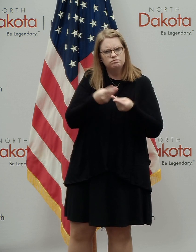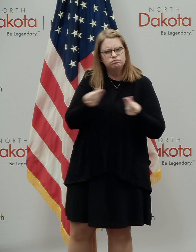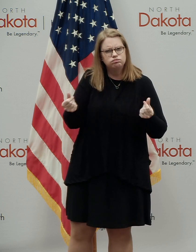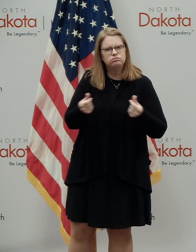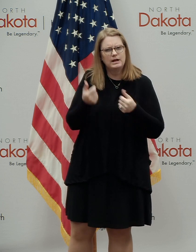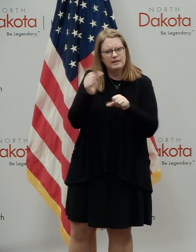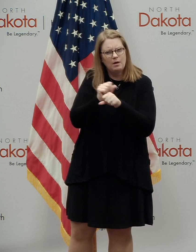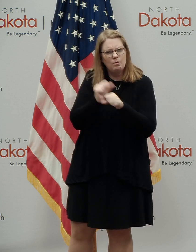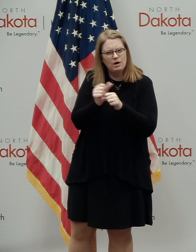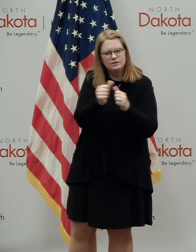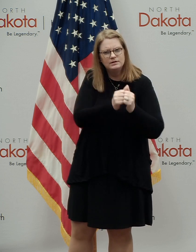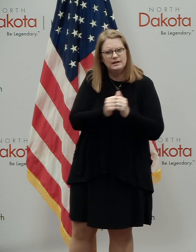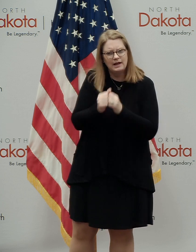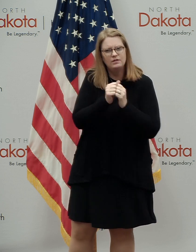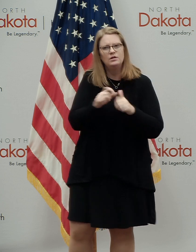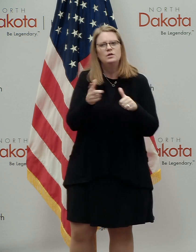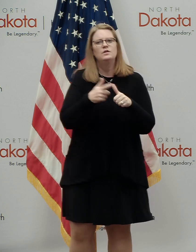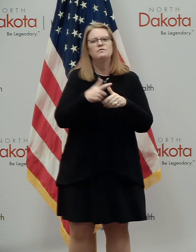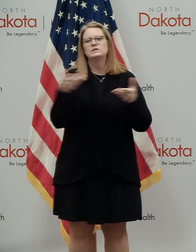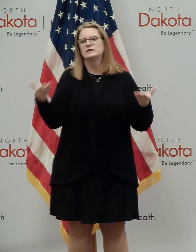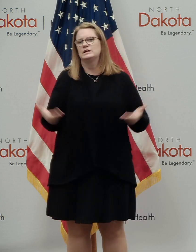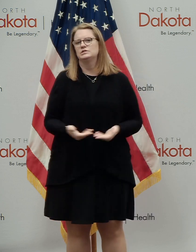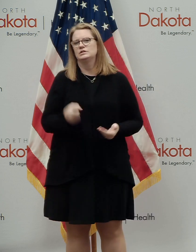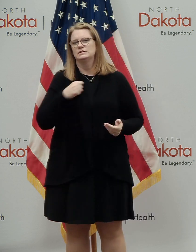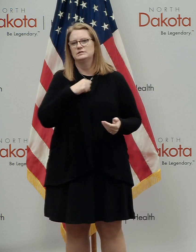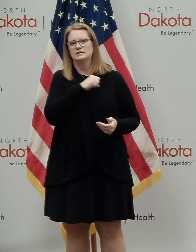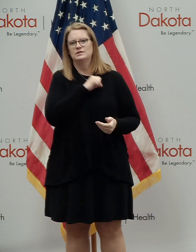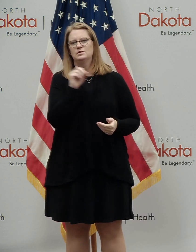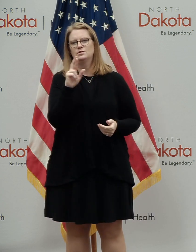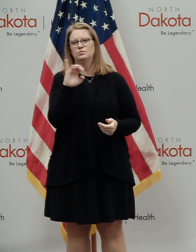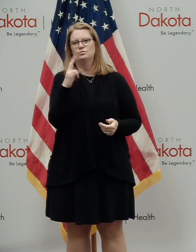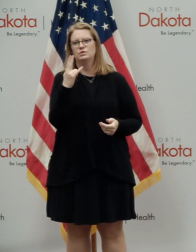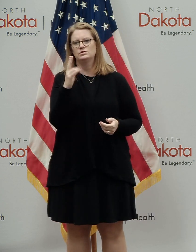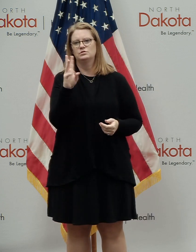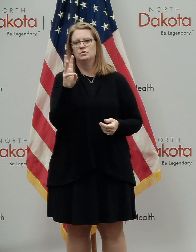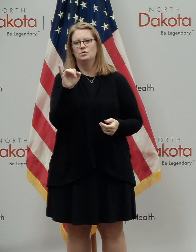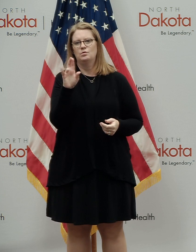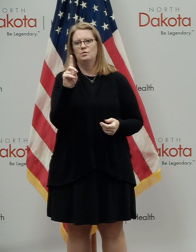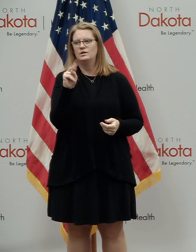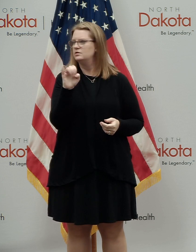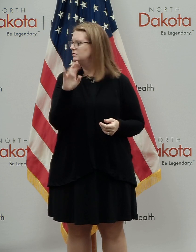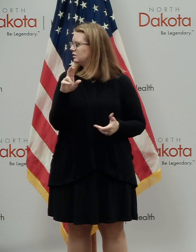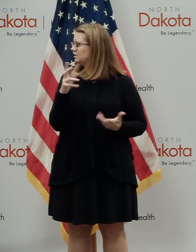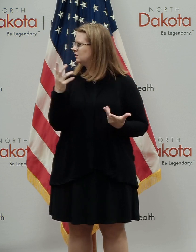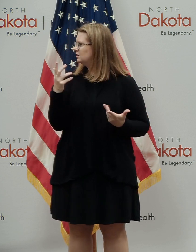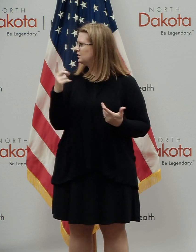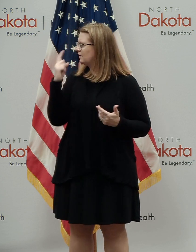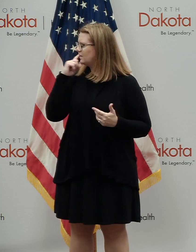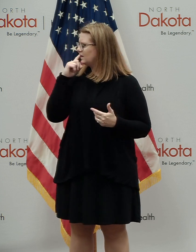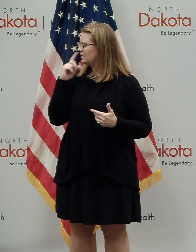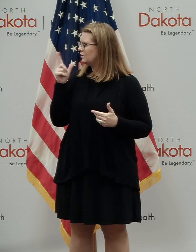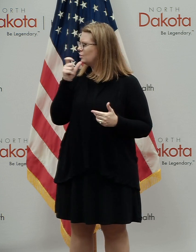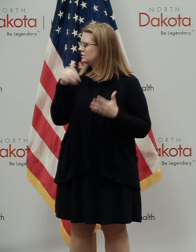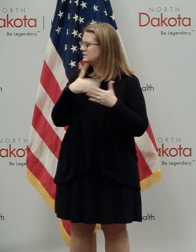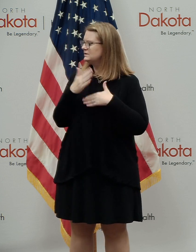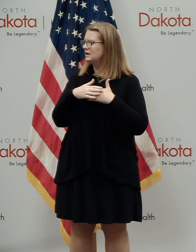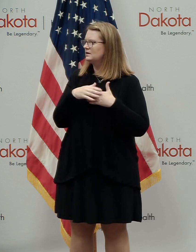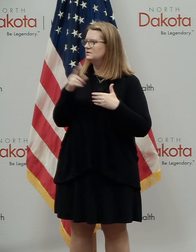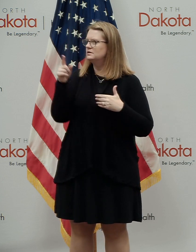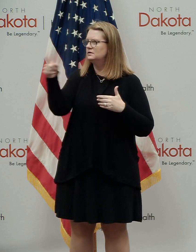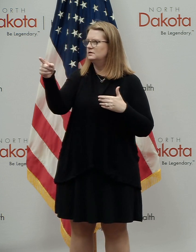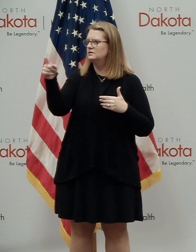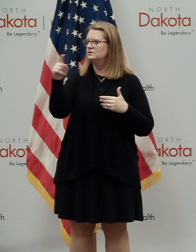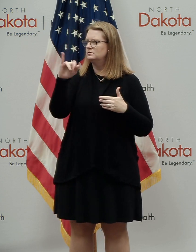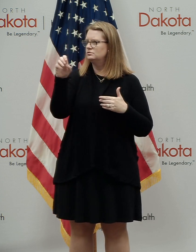introduce Senator Rich Wardner, and then I don't know if you guys got your batting order coming up. I think who's next